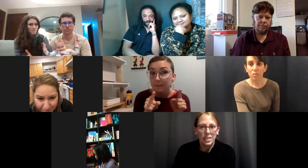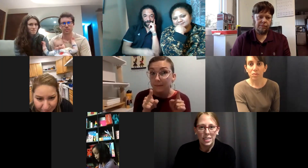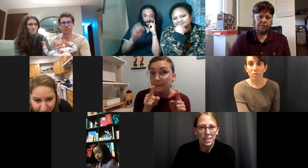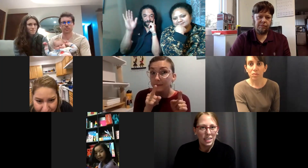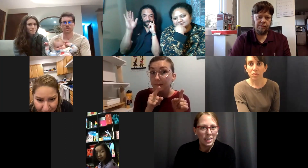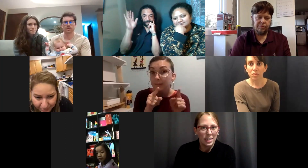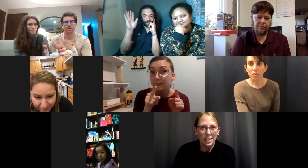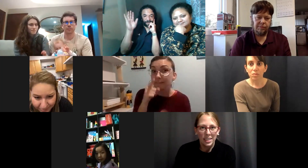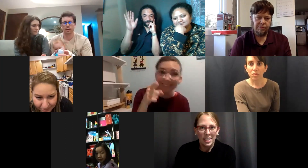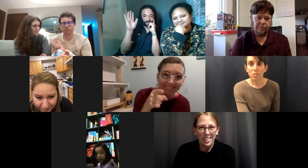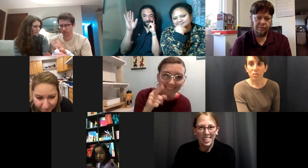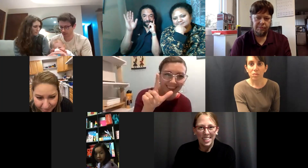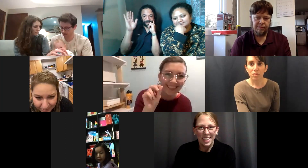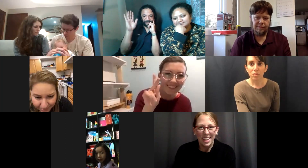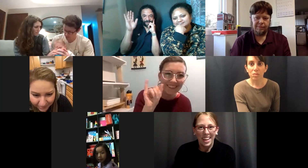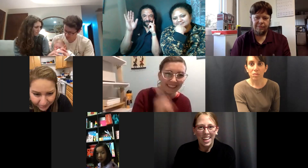next?